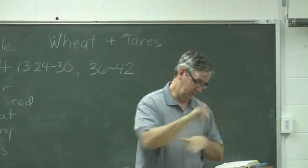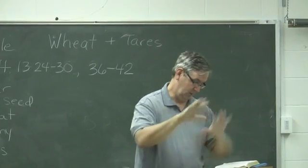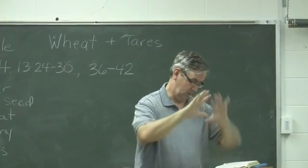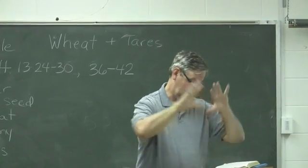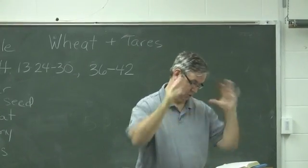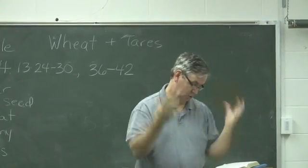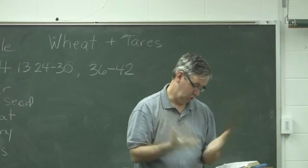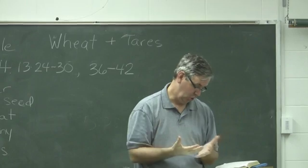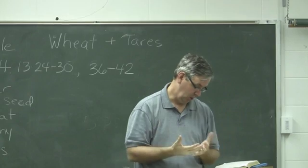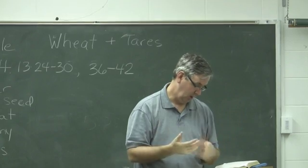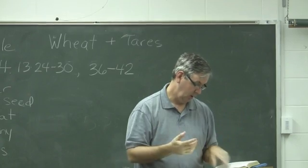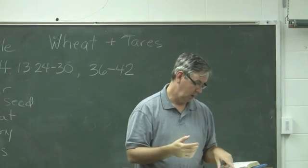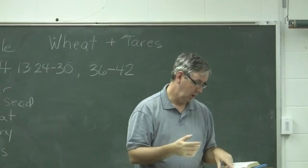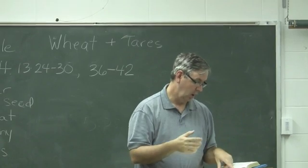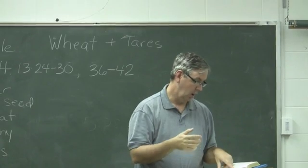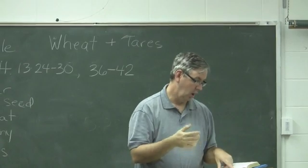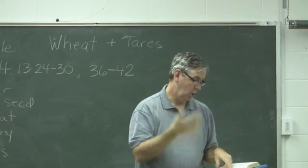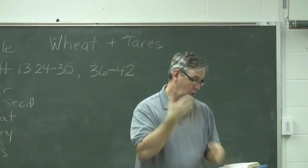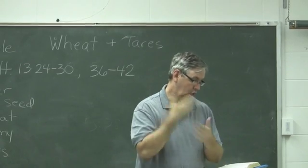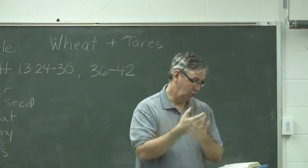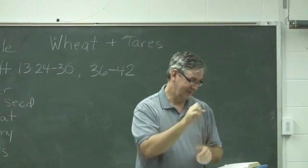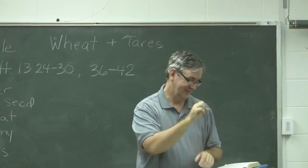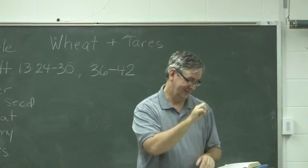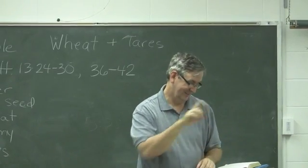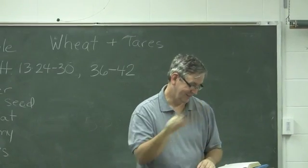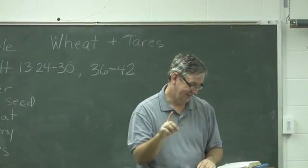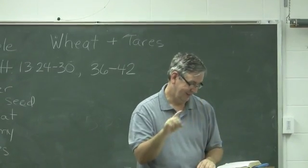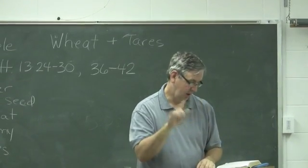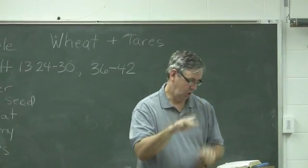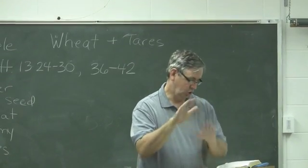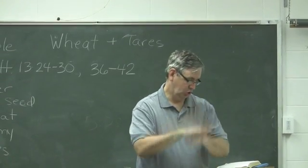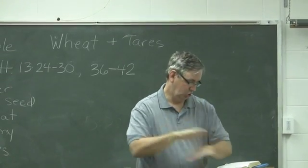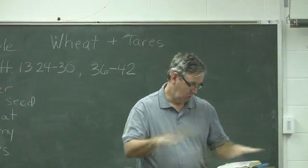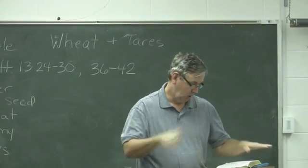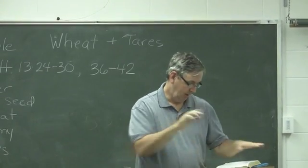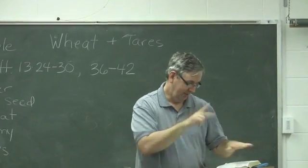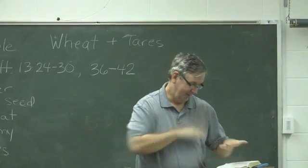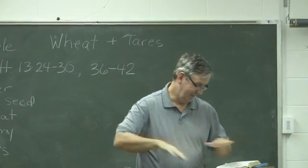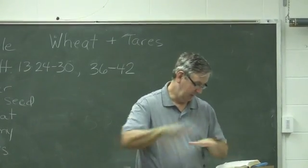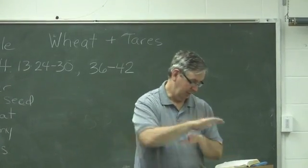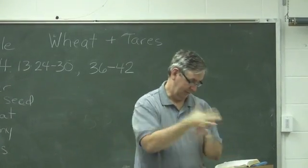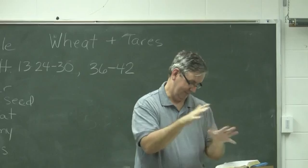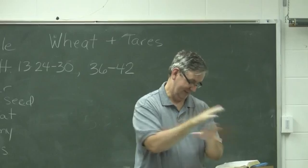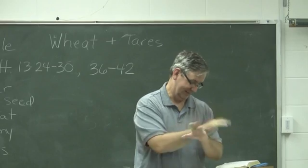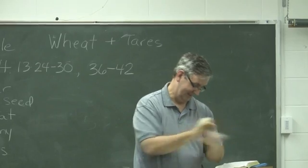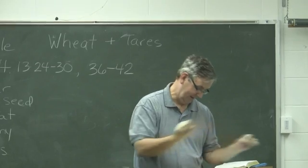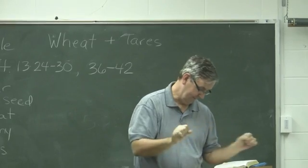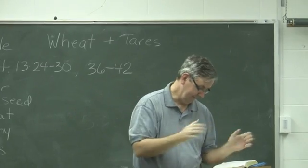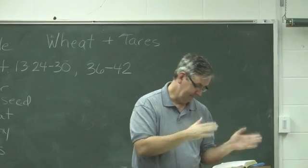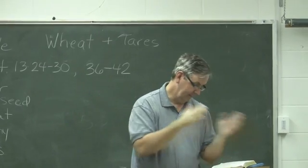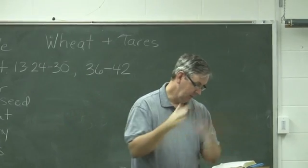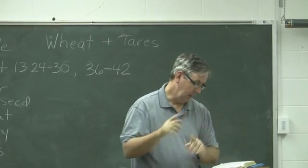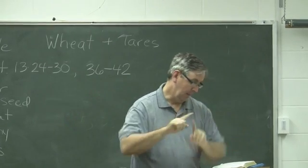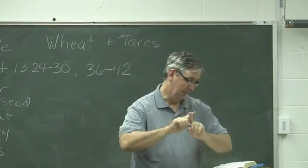The field is the world, and the good seed are the children of the kingdom. But the tares are the children of the wicked one.